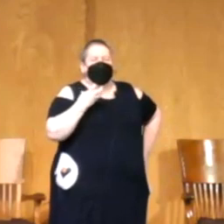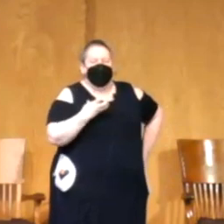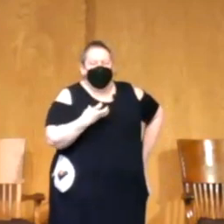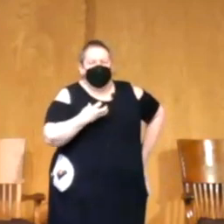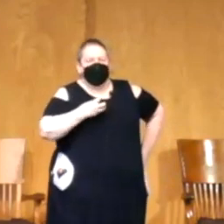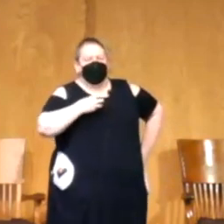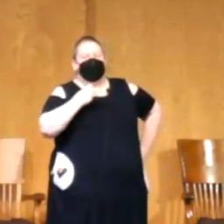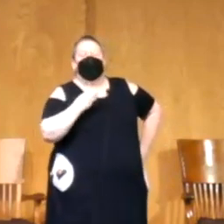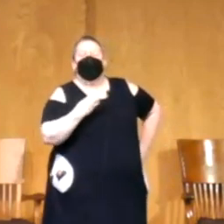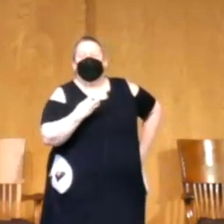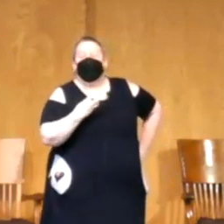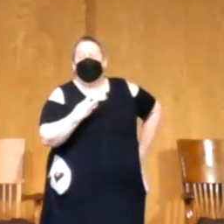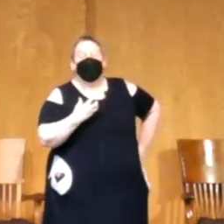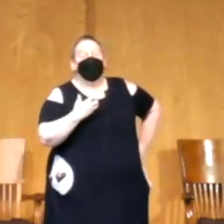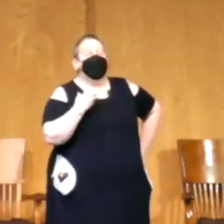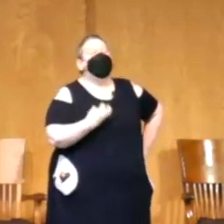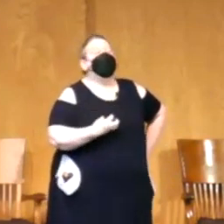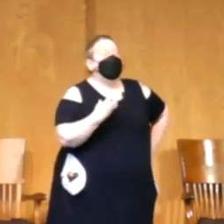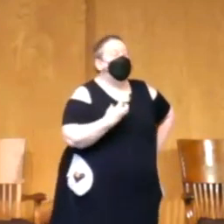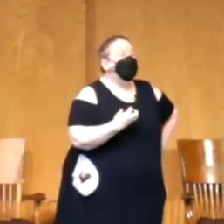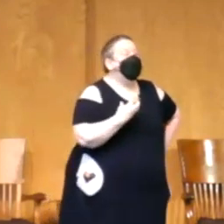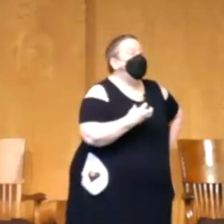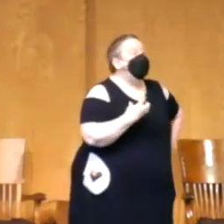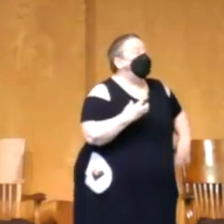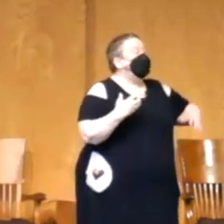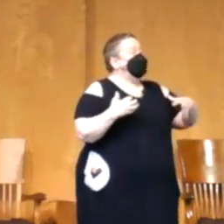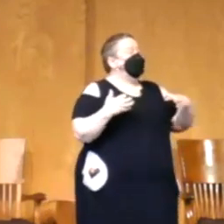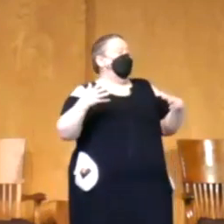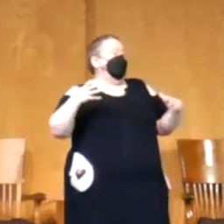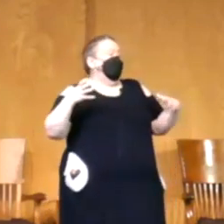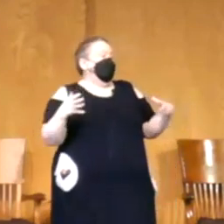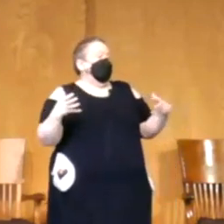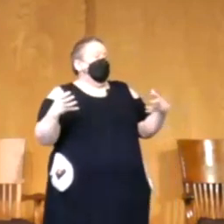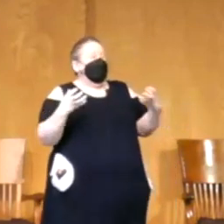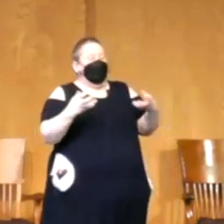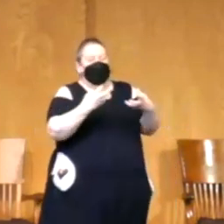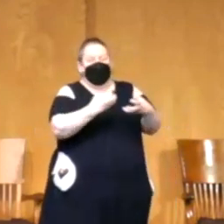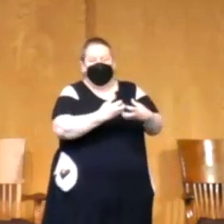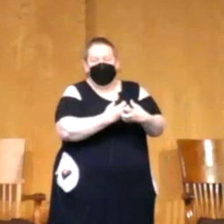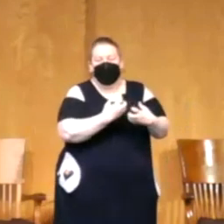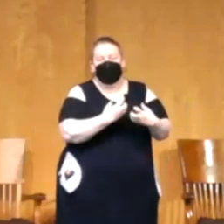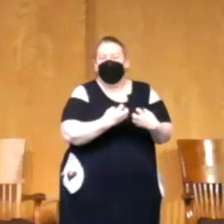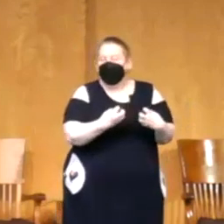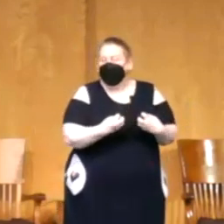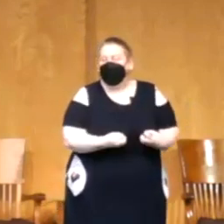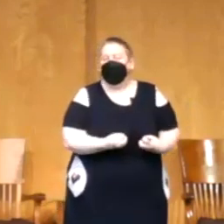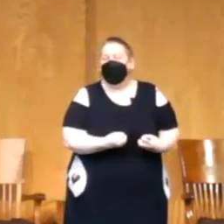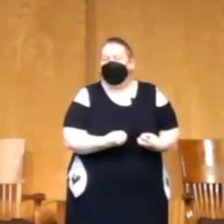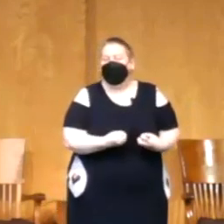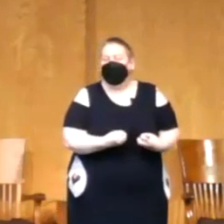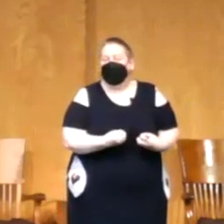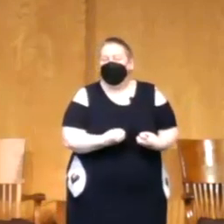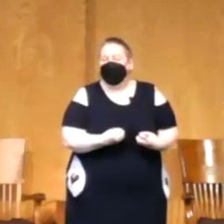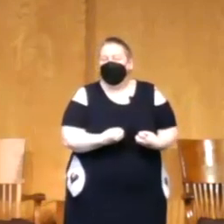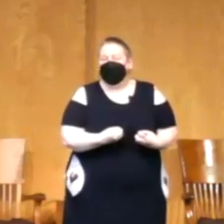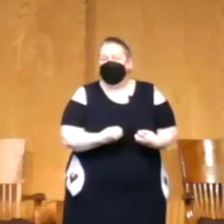about a mental, a spiritual, even a physical preparation for coming into sacred